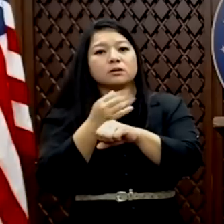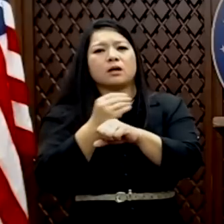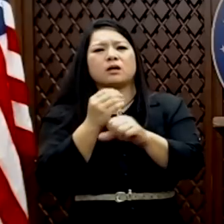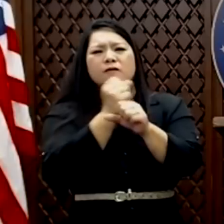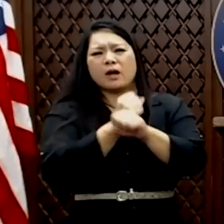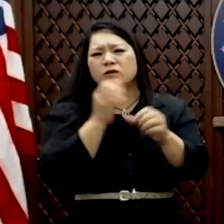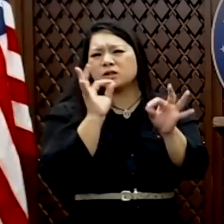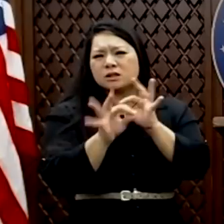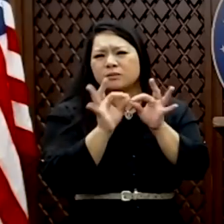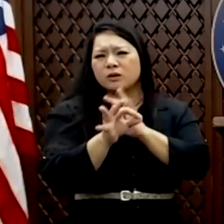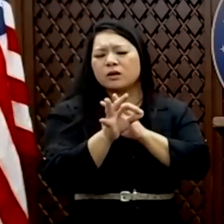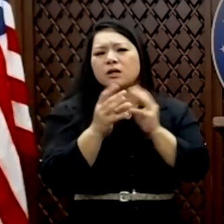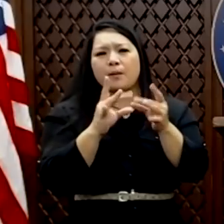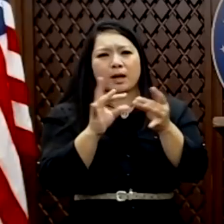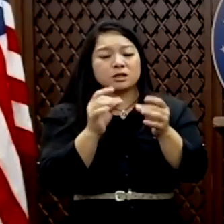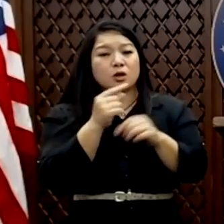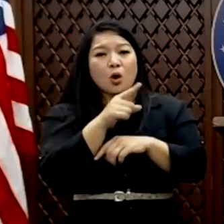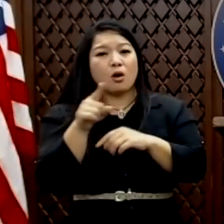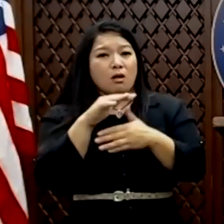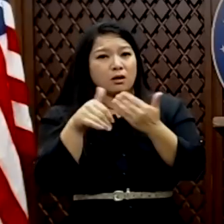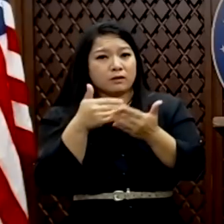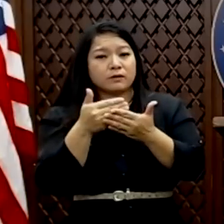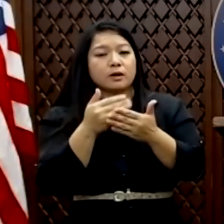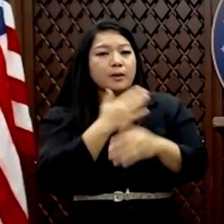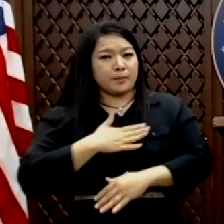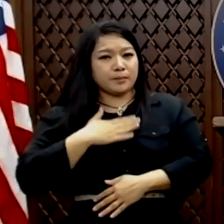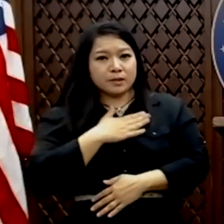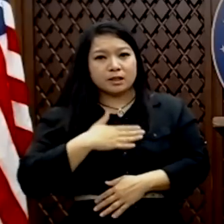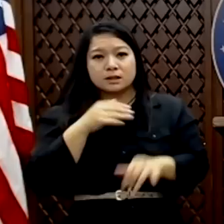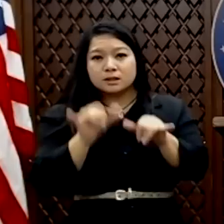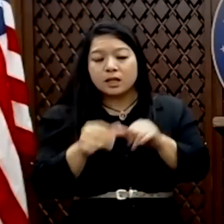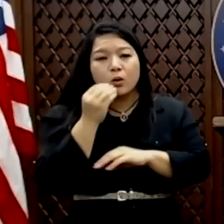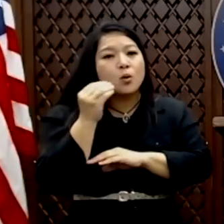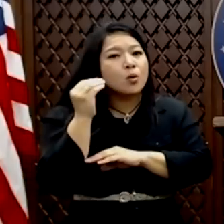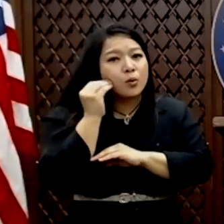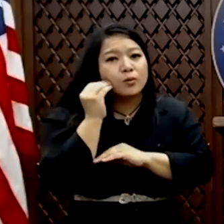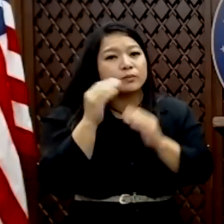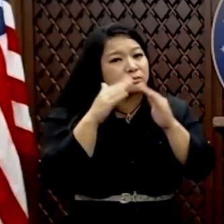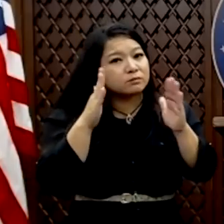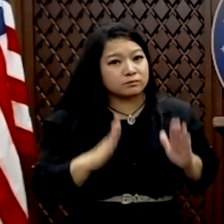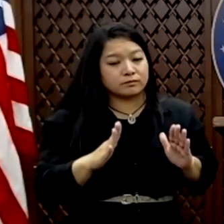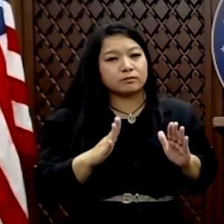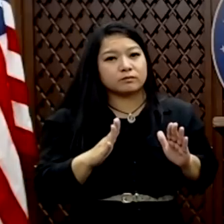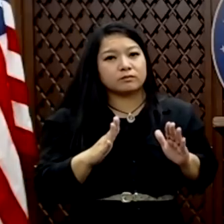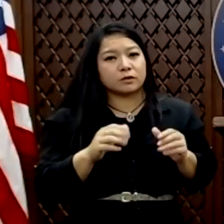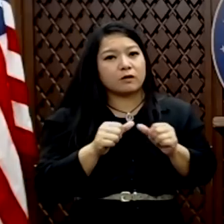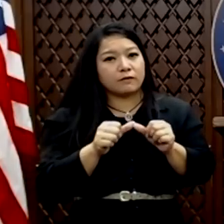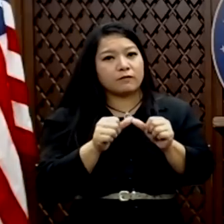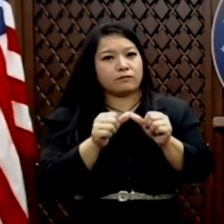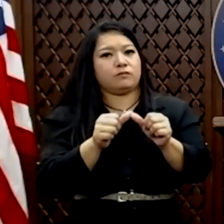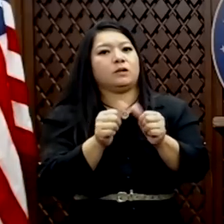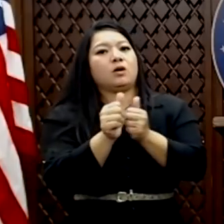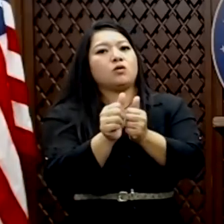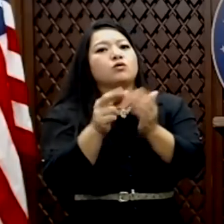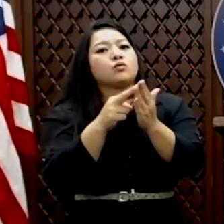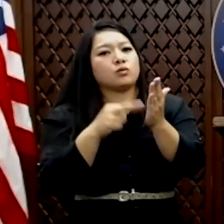very simple. And the message to all of you is please, stay at home, abide by the order of our governor to